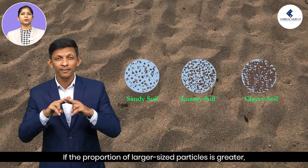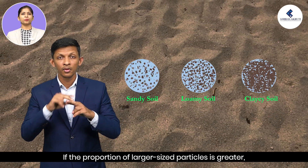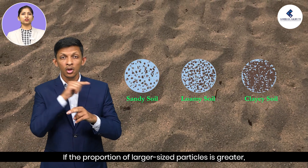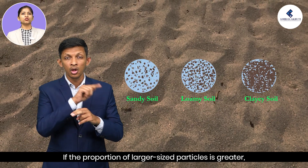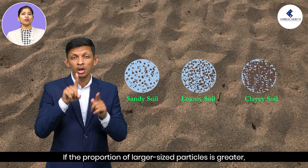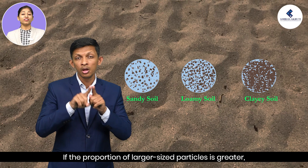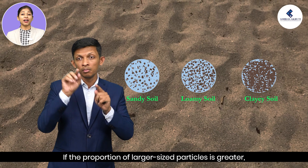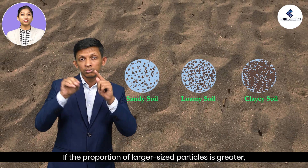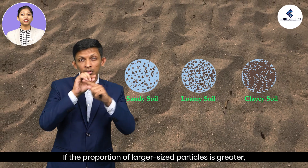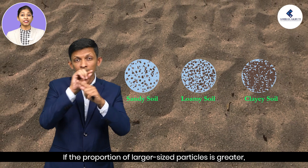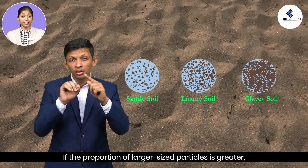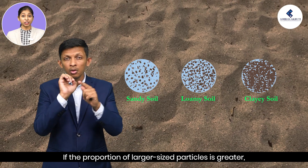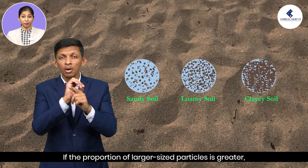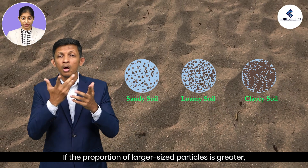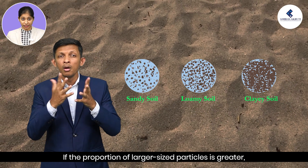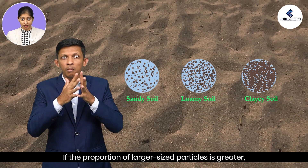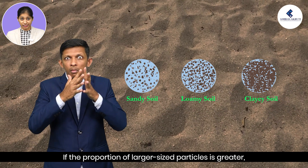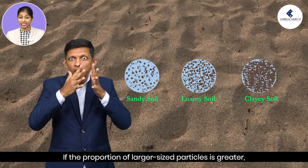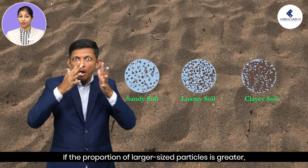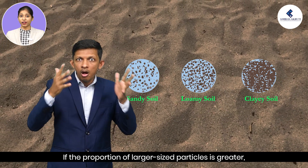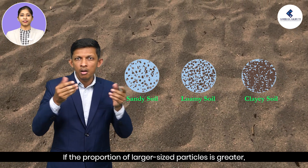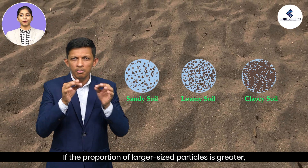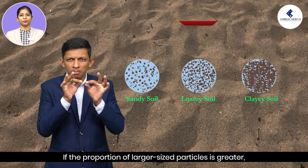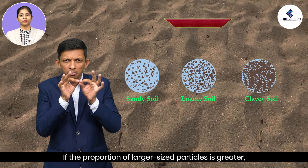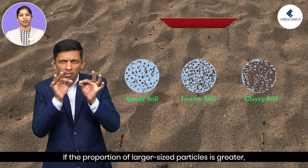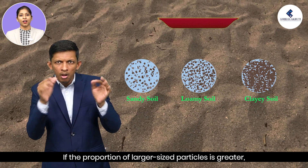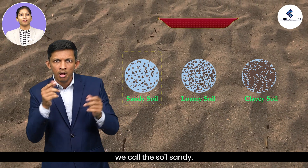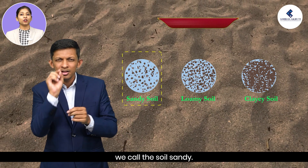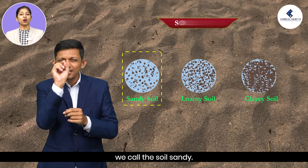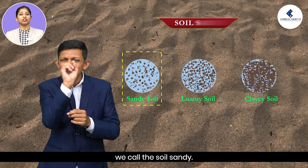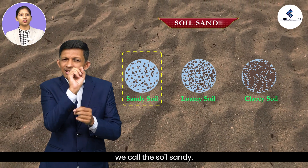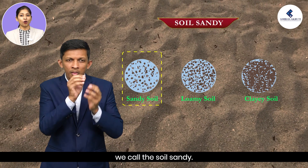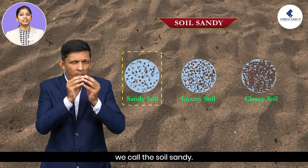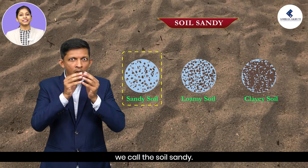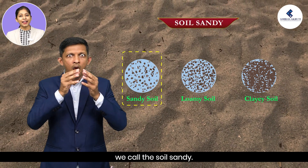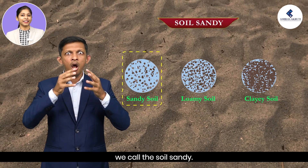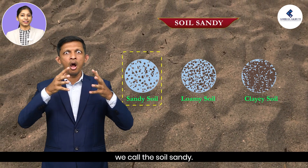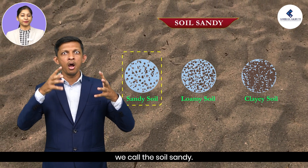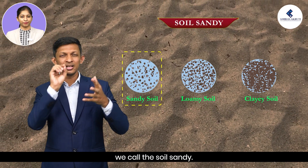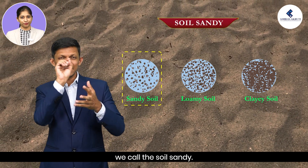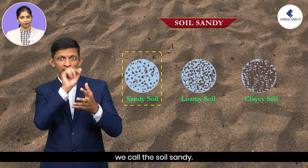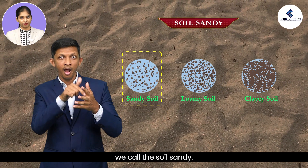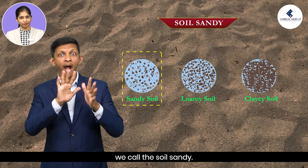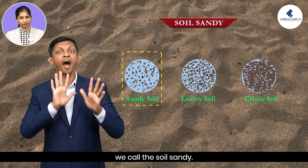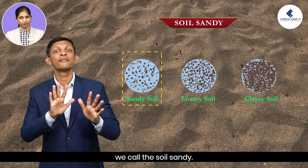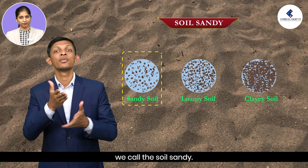If the proportion of larger sized particles is greater, we call the soil sandy.